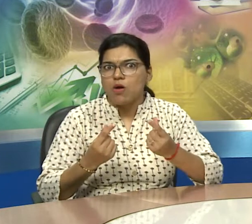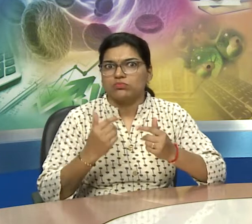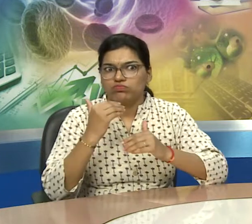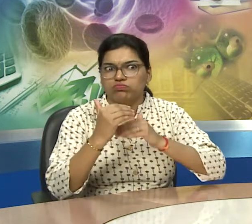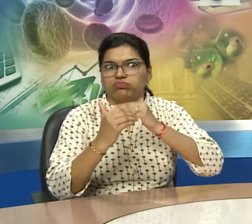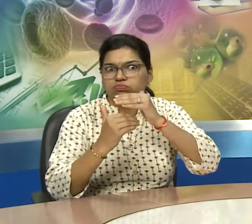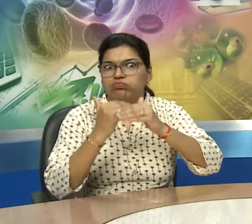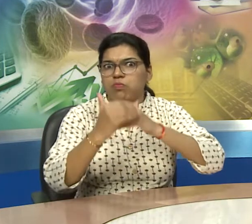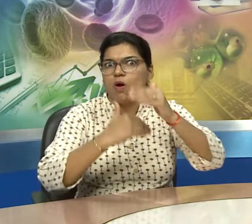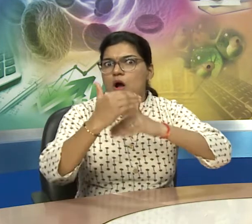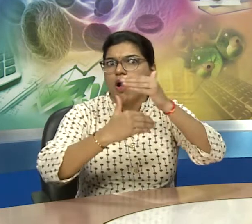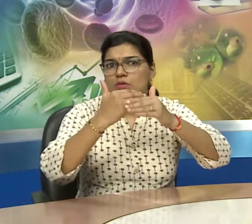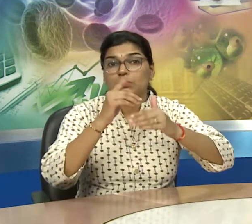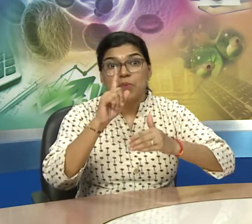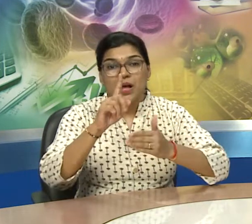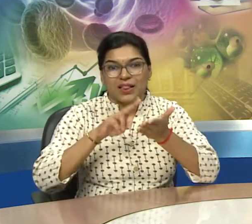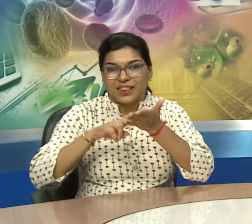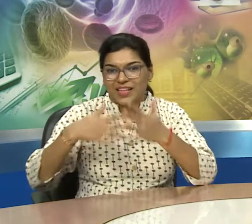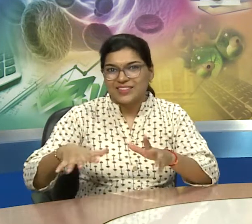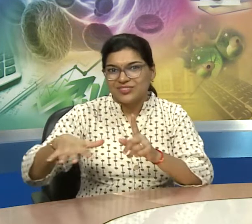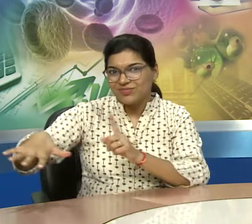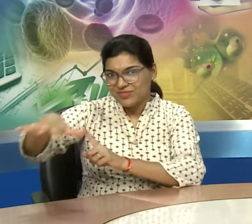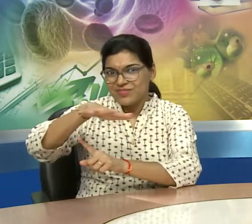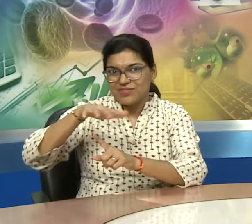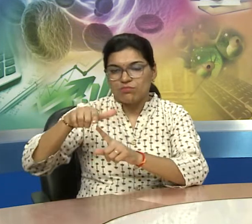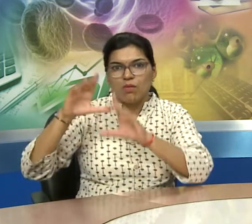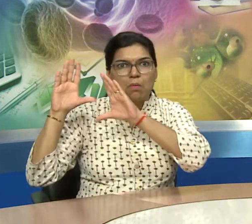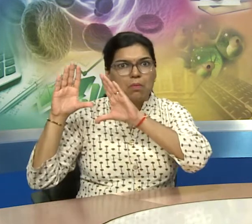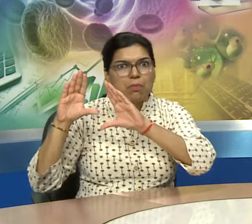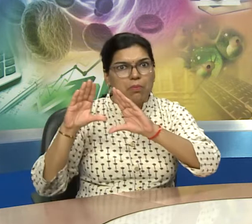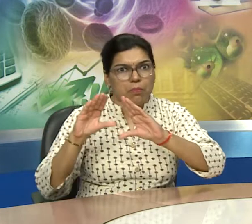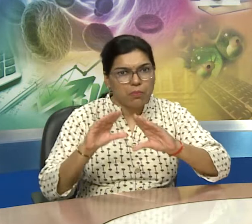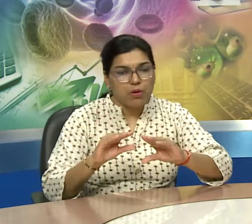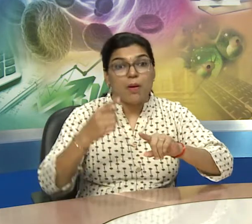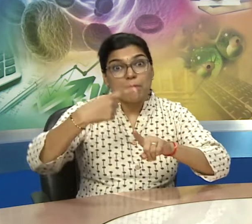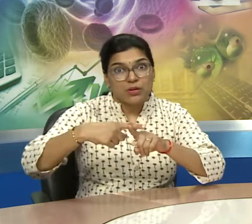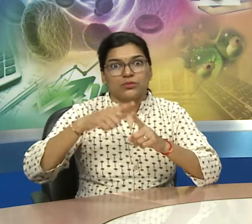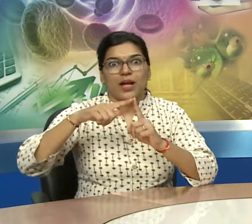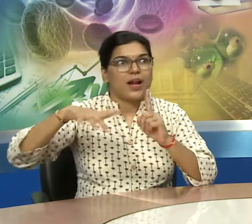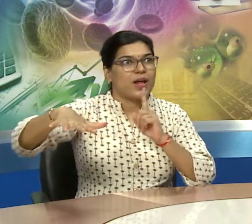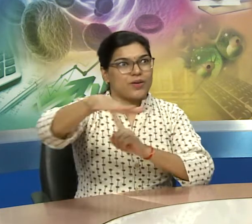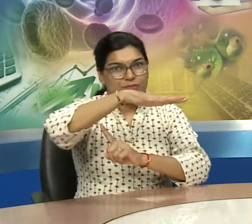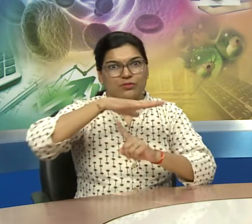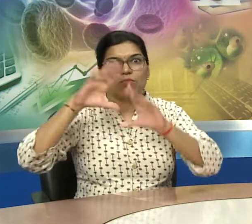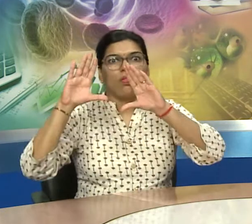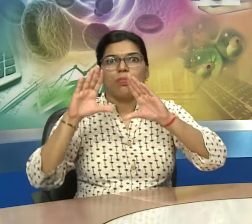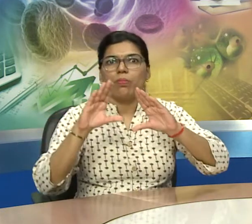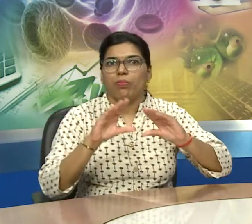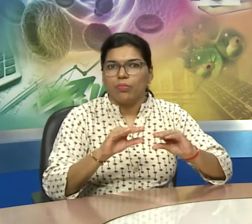And the next objective is we will be able to understand how rapid industrialization has resulted